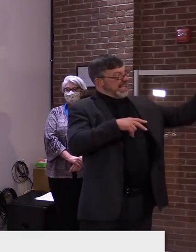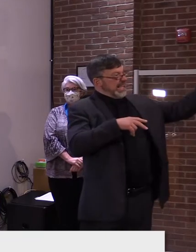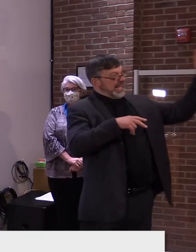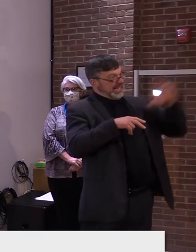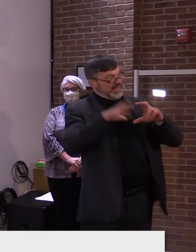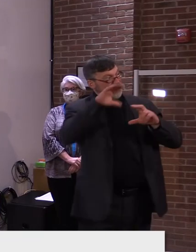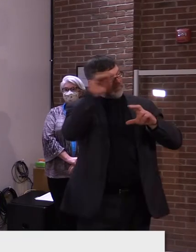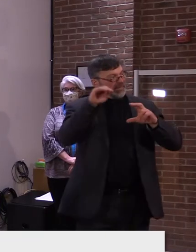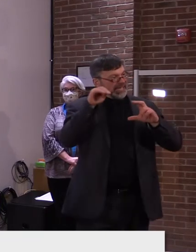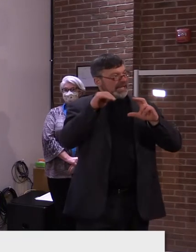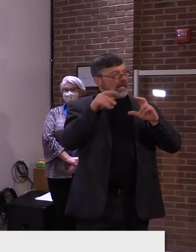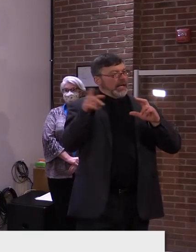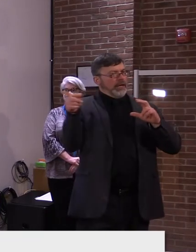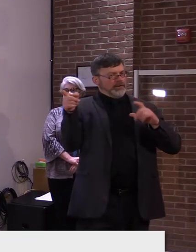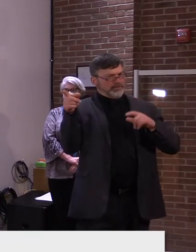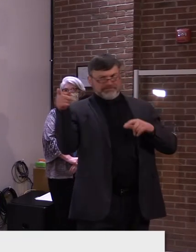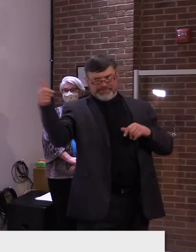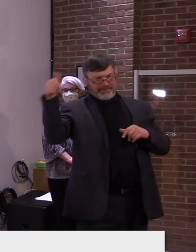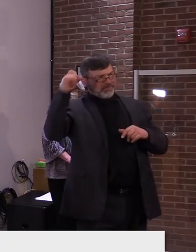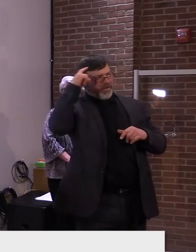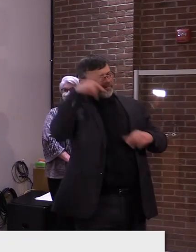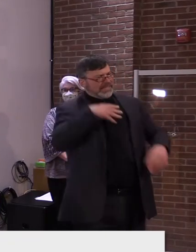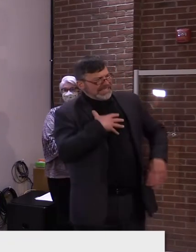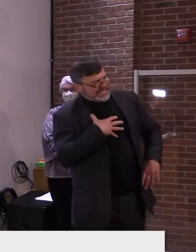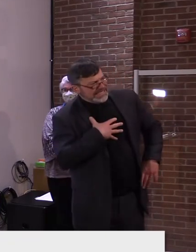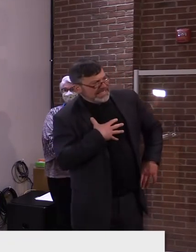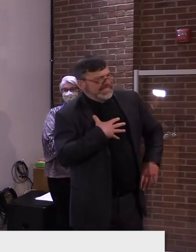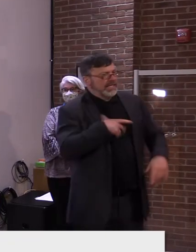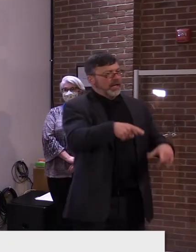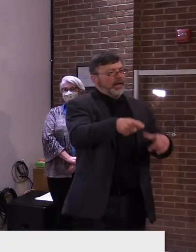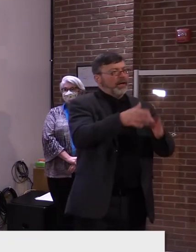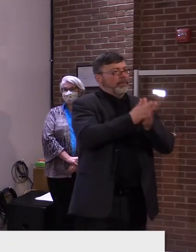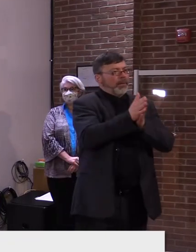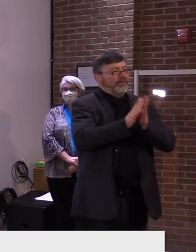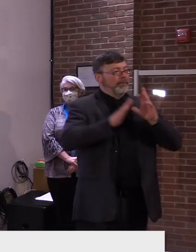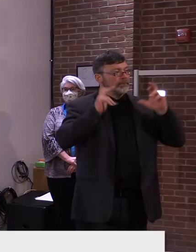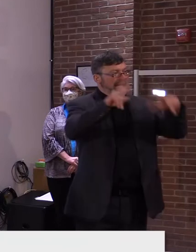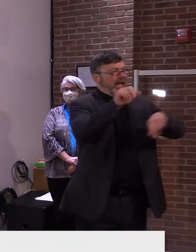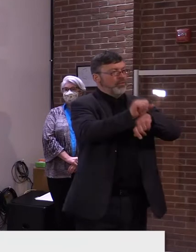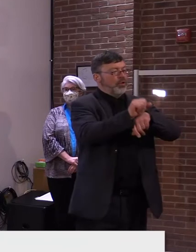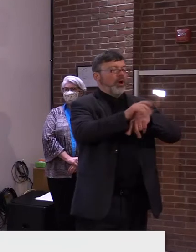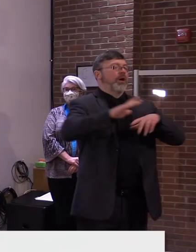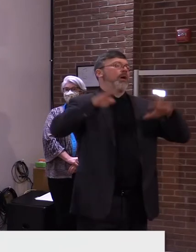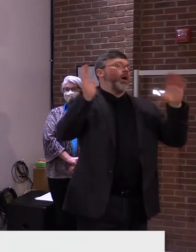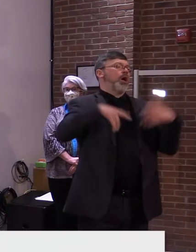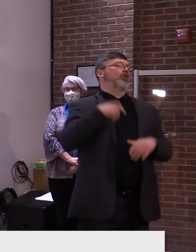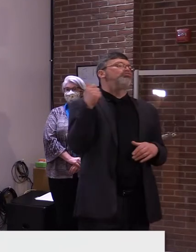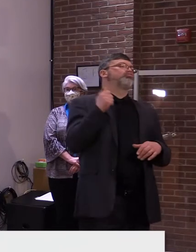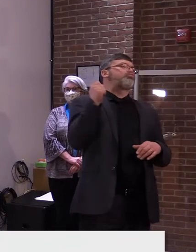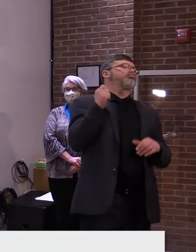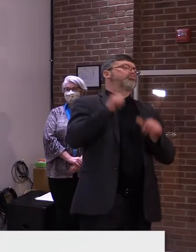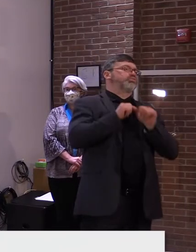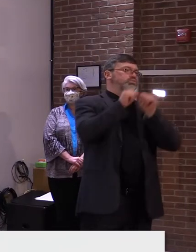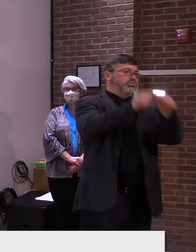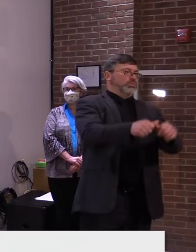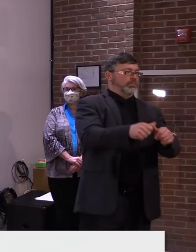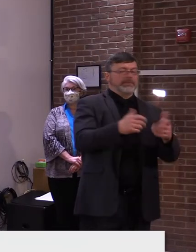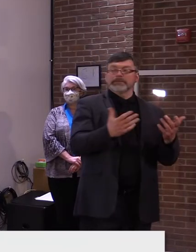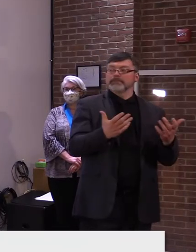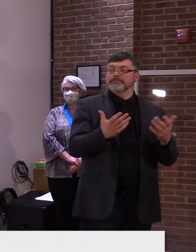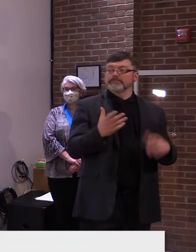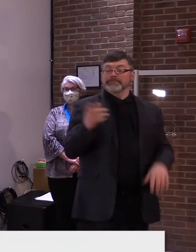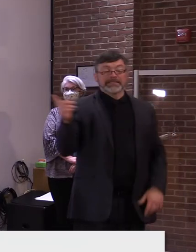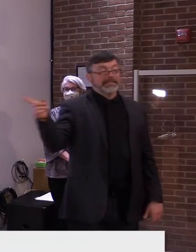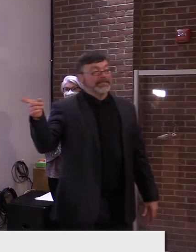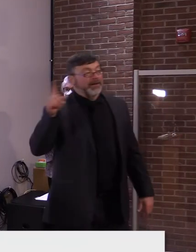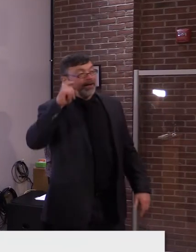you know, a labor shortage already? Well, again, there's obviously some concern amongst the